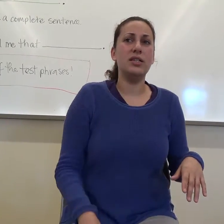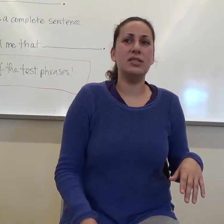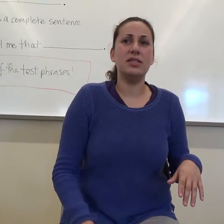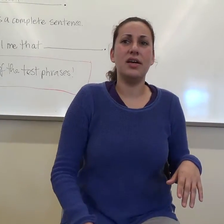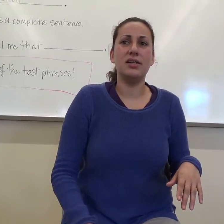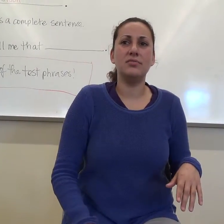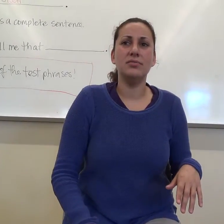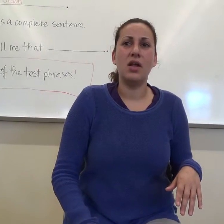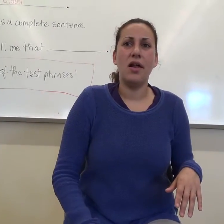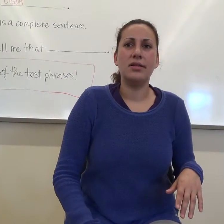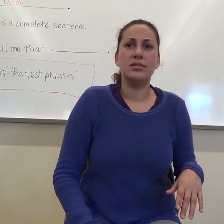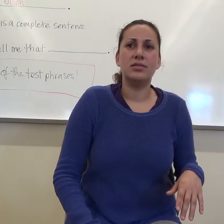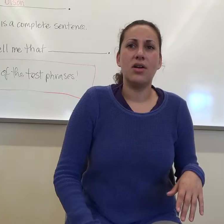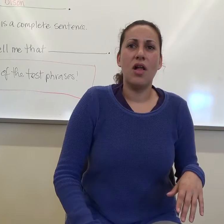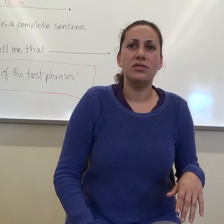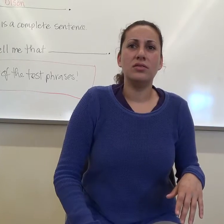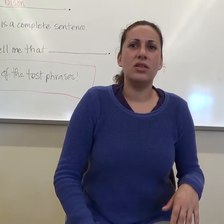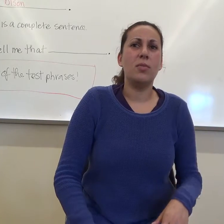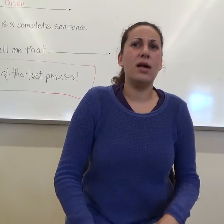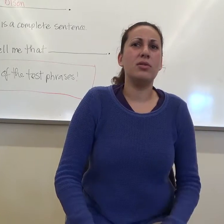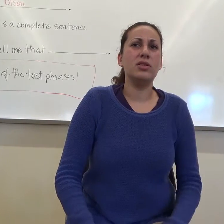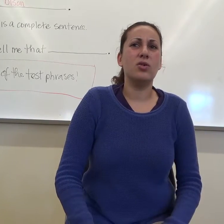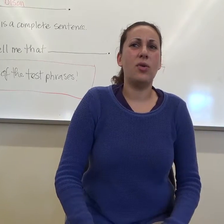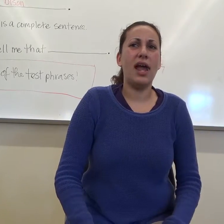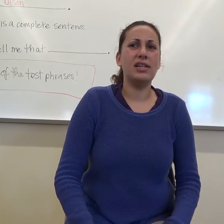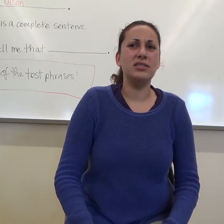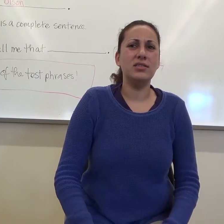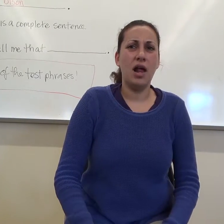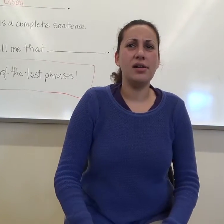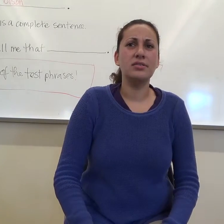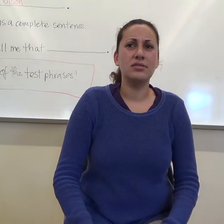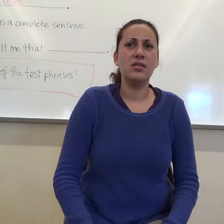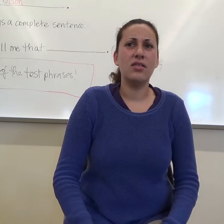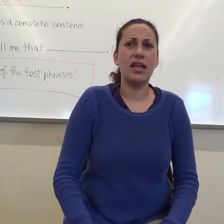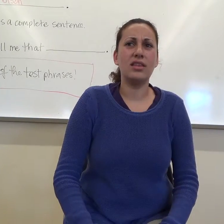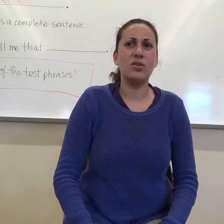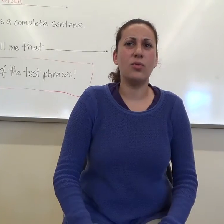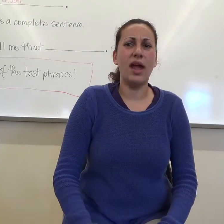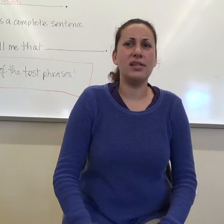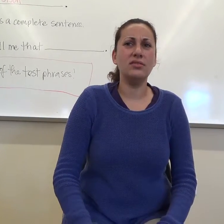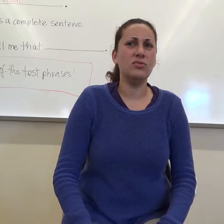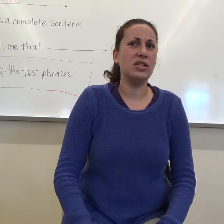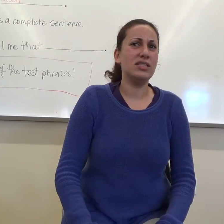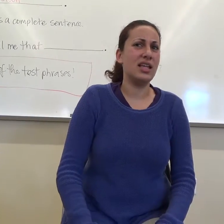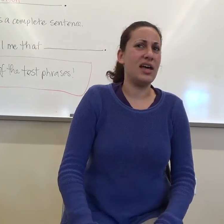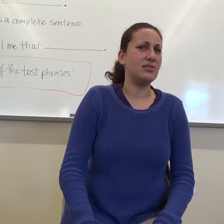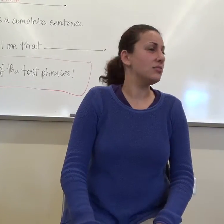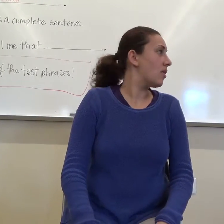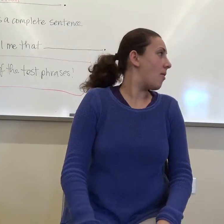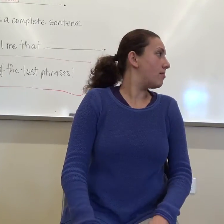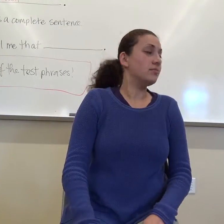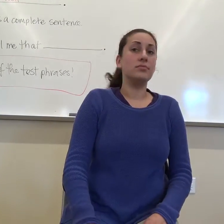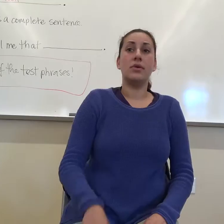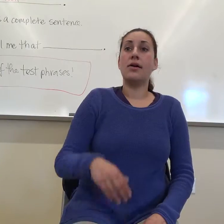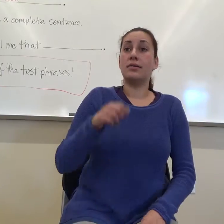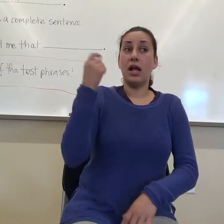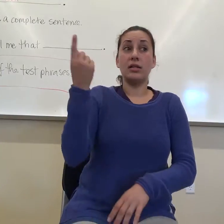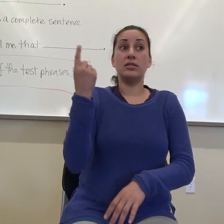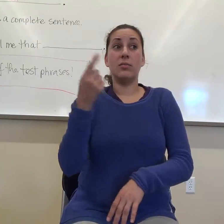is the Bible and the Quran? Okay. Like the Quran, what is that? Did somebody answer the question,